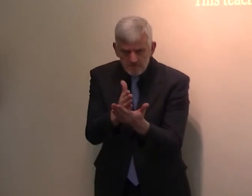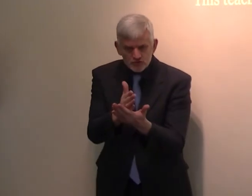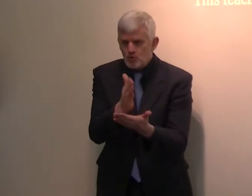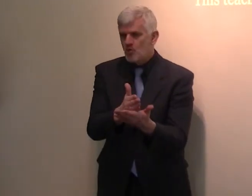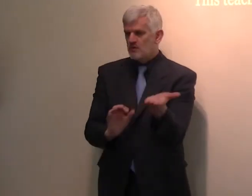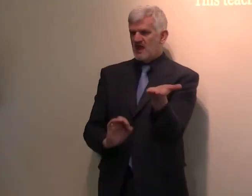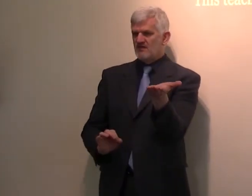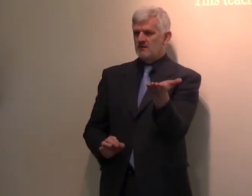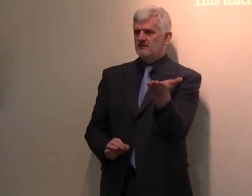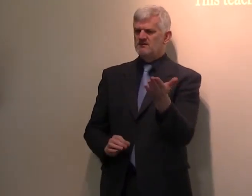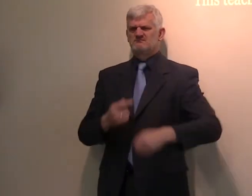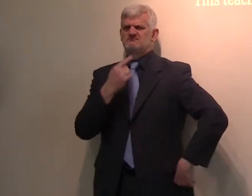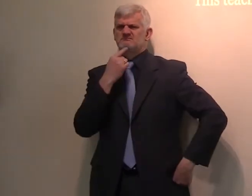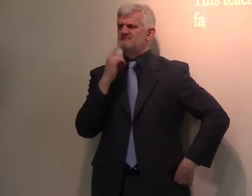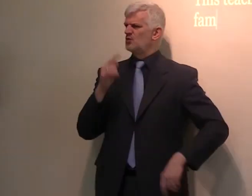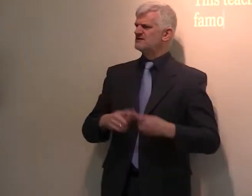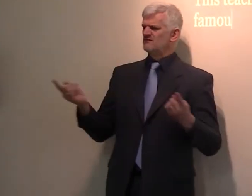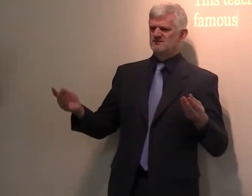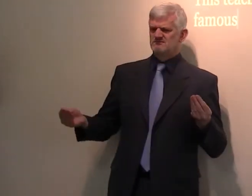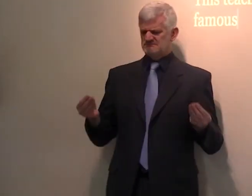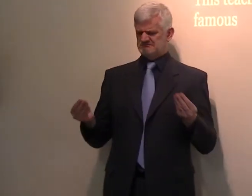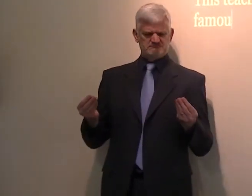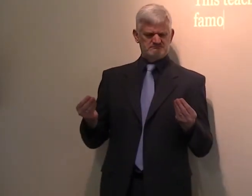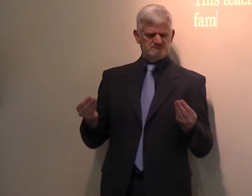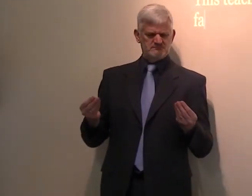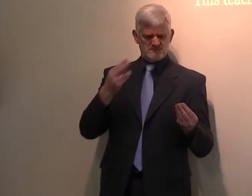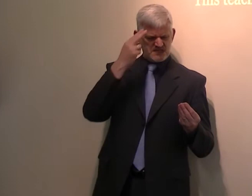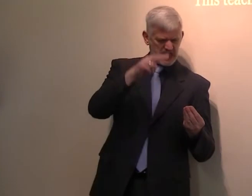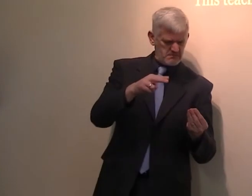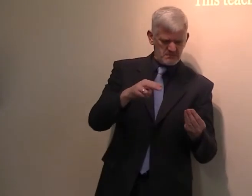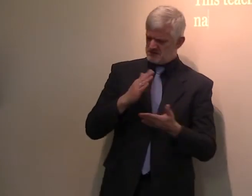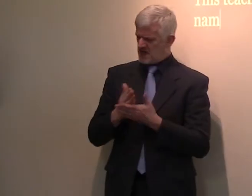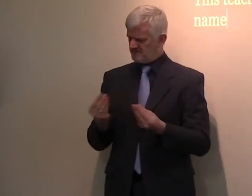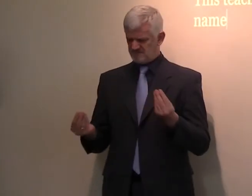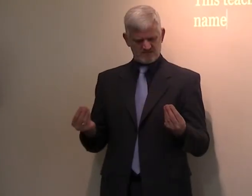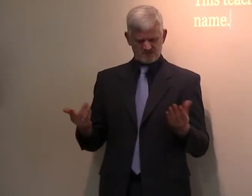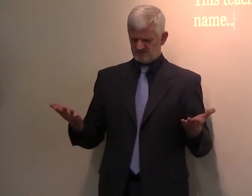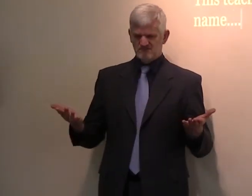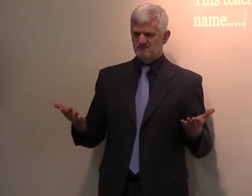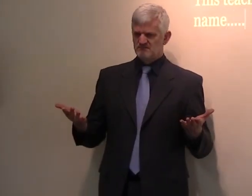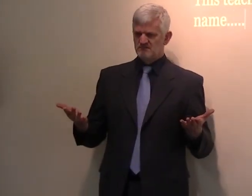the difference? Or if I can put it in other words, they had reputation but not